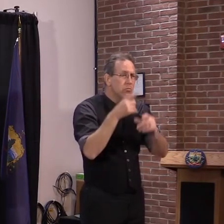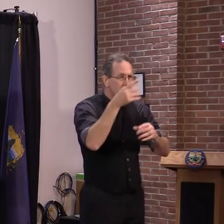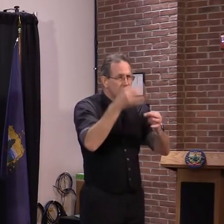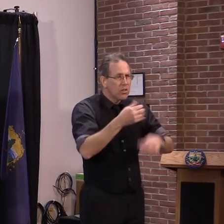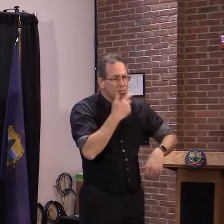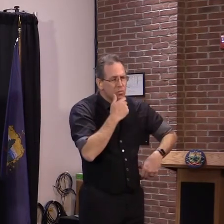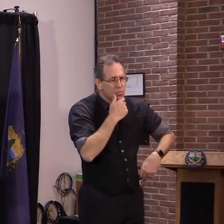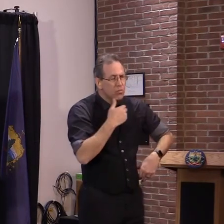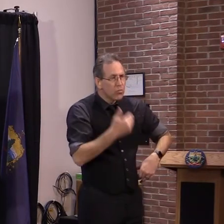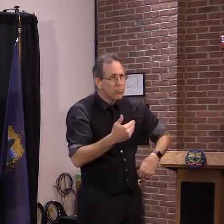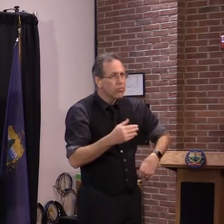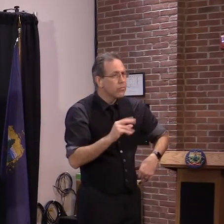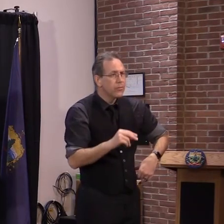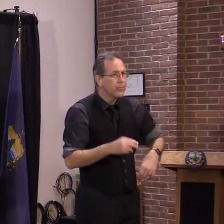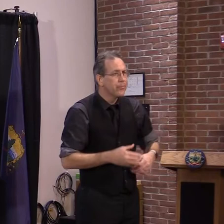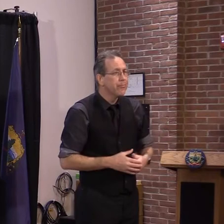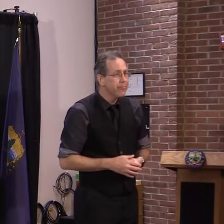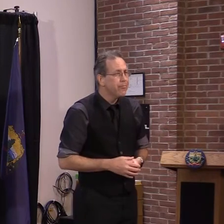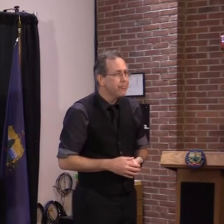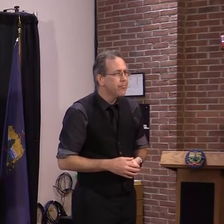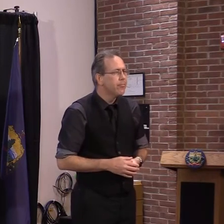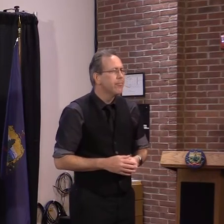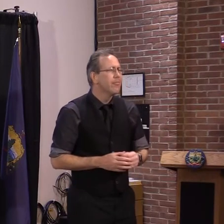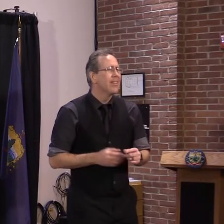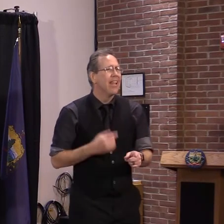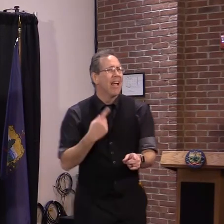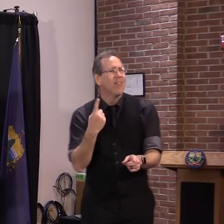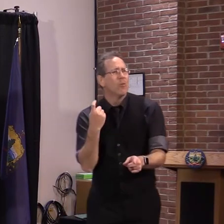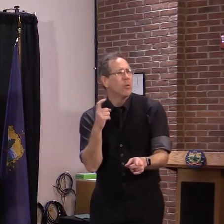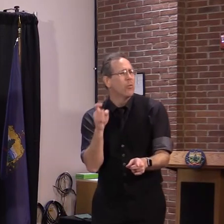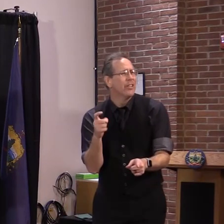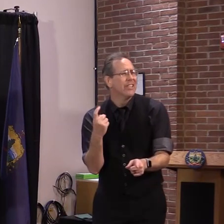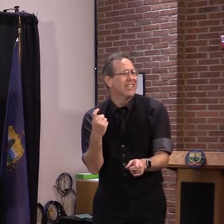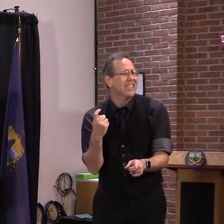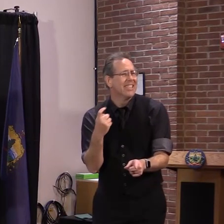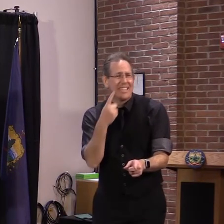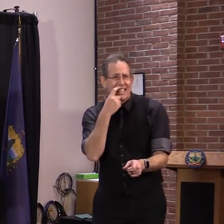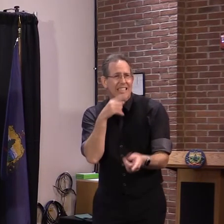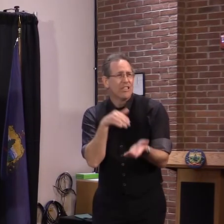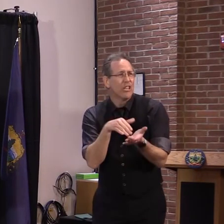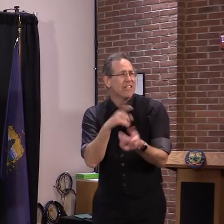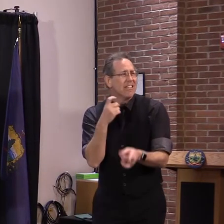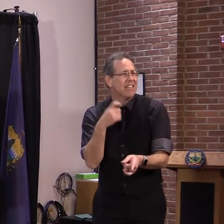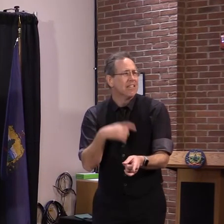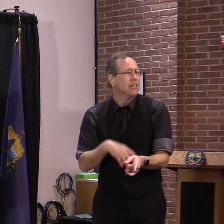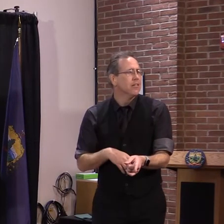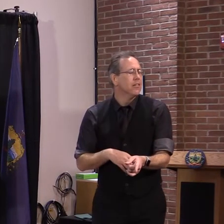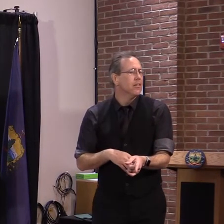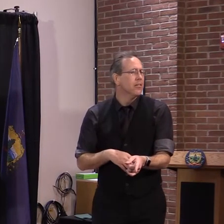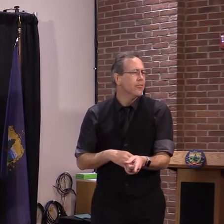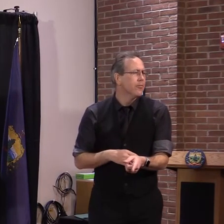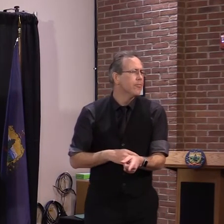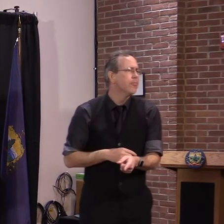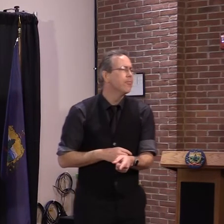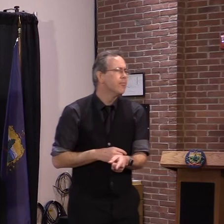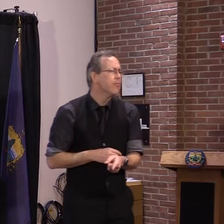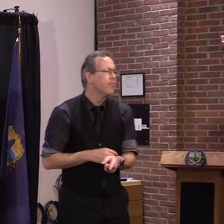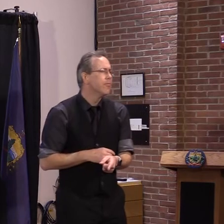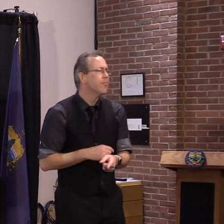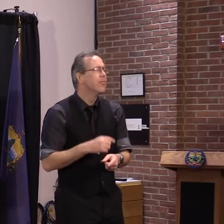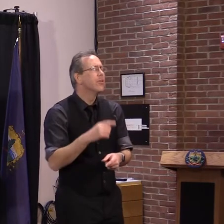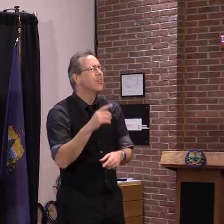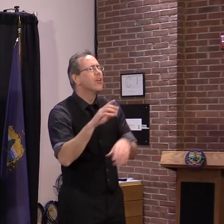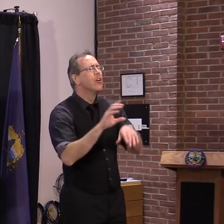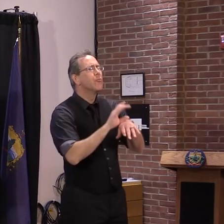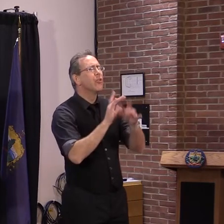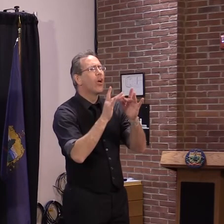Okay, great. Thank you. I have one quick last question for Dr. Levine, if possible. Looking at the numbers on the dashboard today, Dr. Levine, it